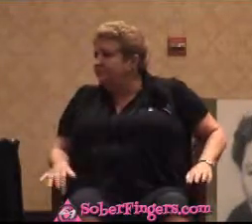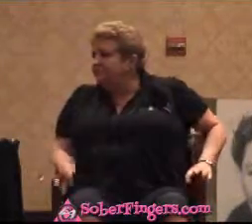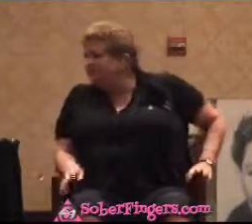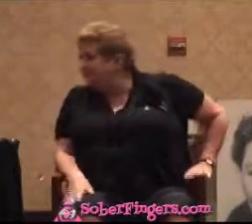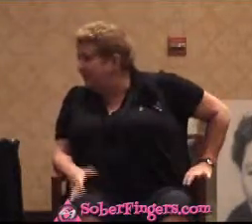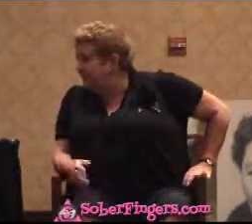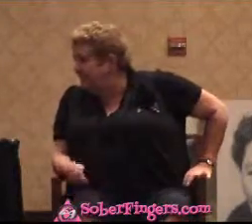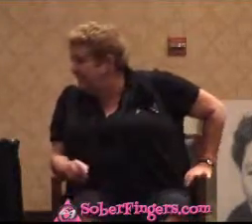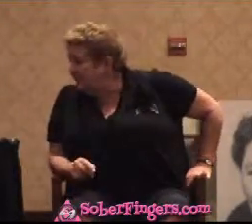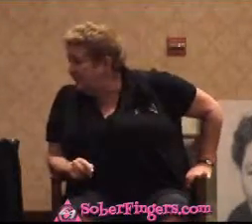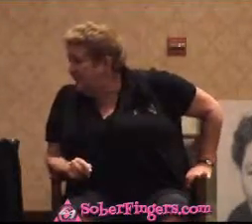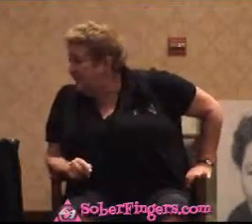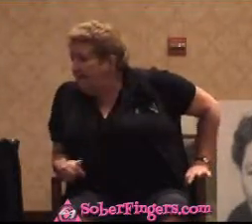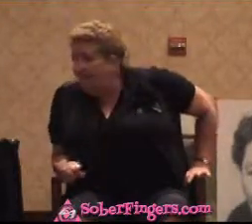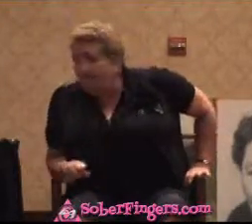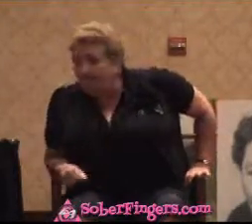Thank you.